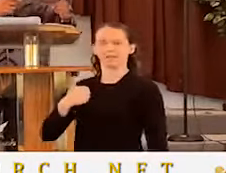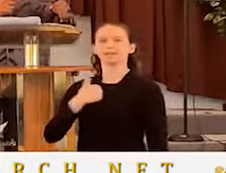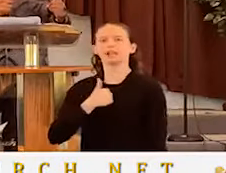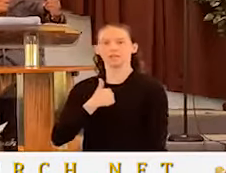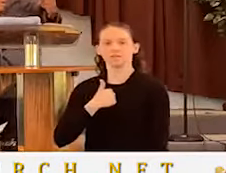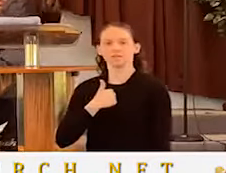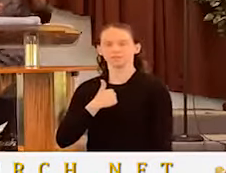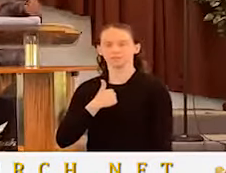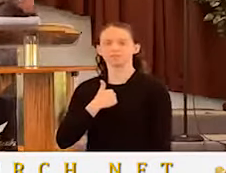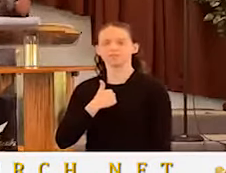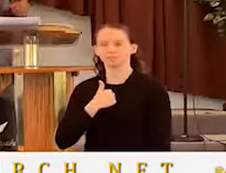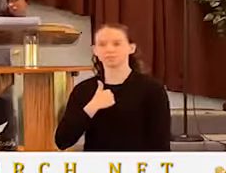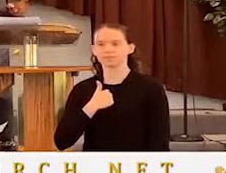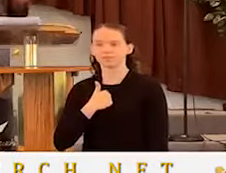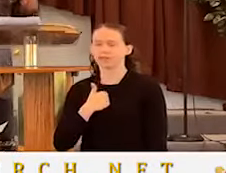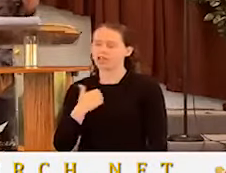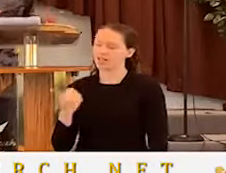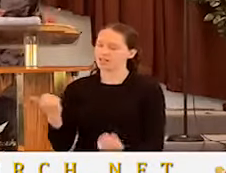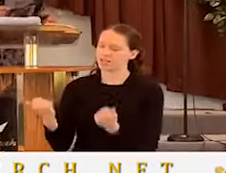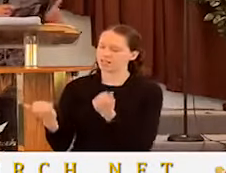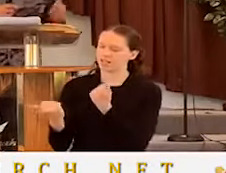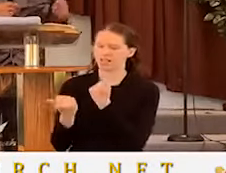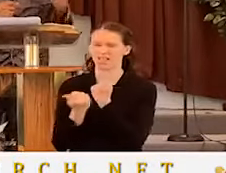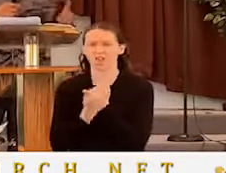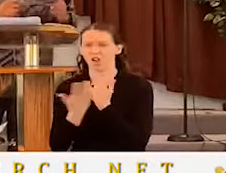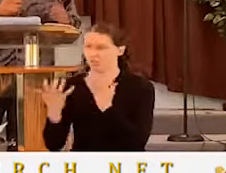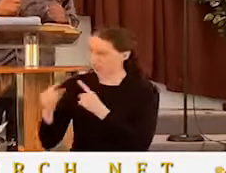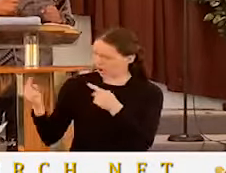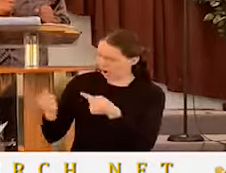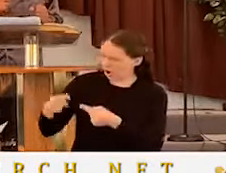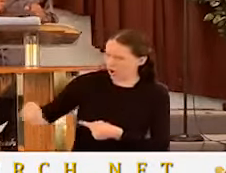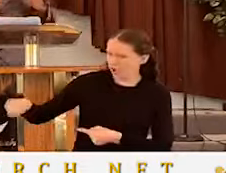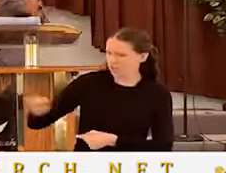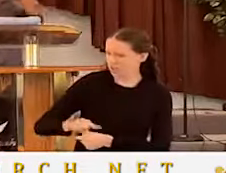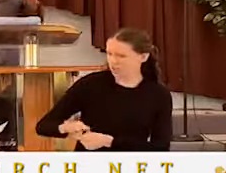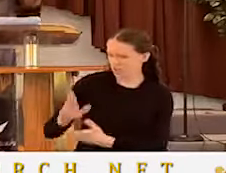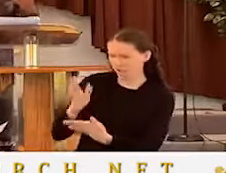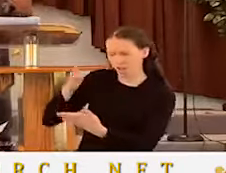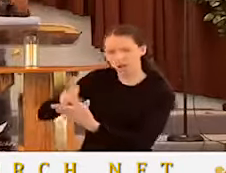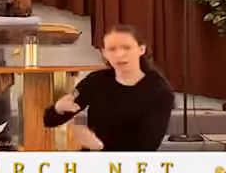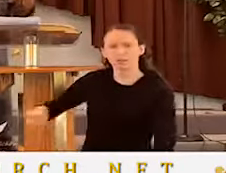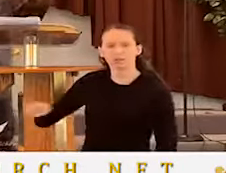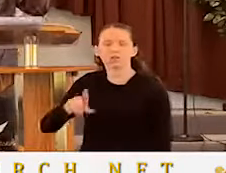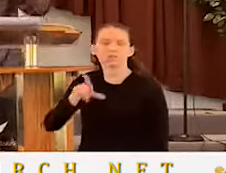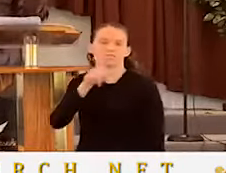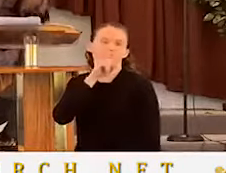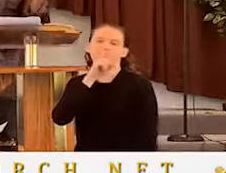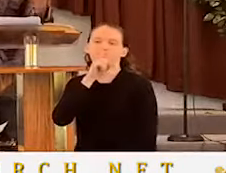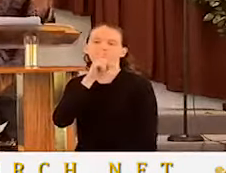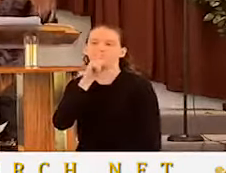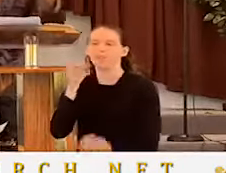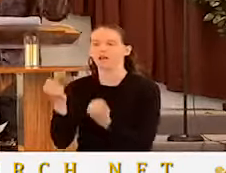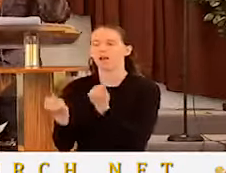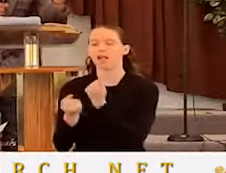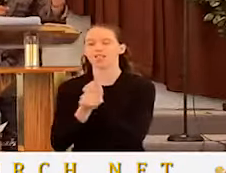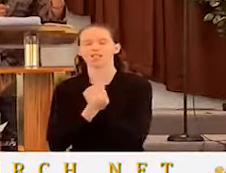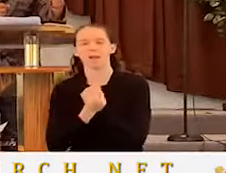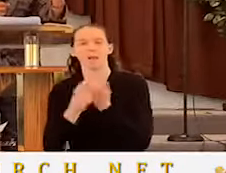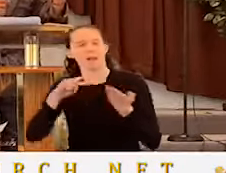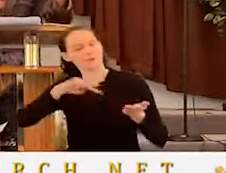thyself. Love worketh no ill to his neighbor. Therefore, love is the